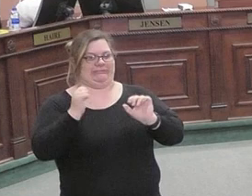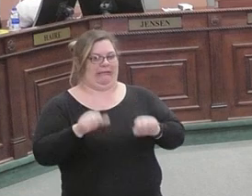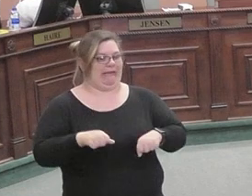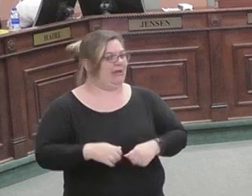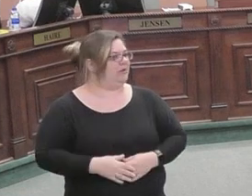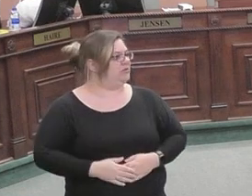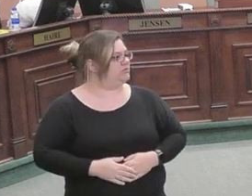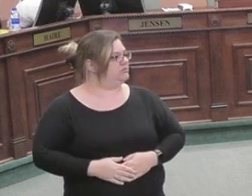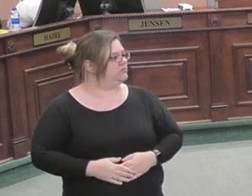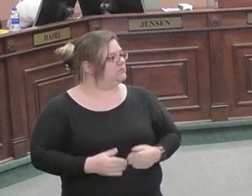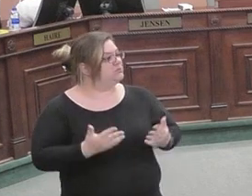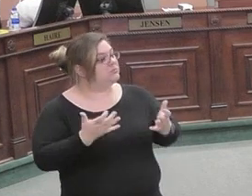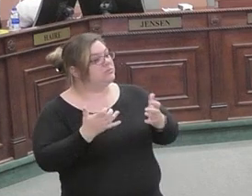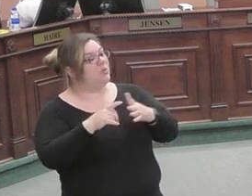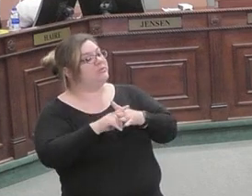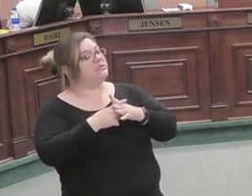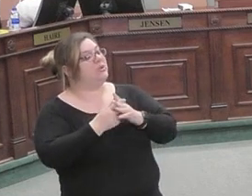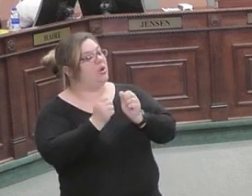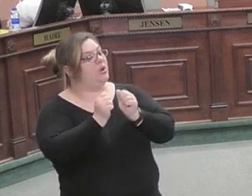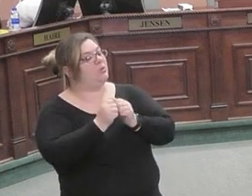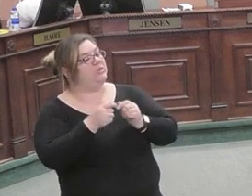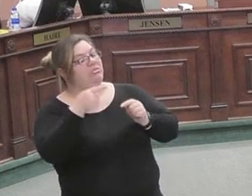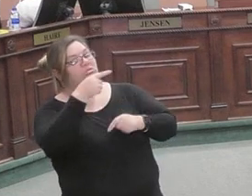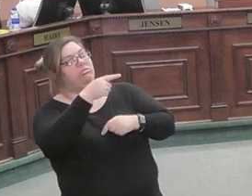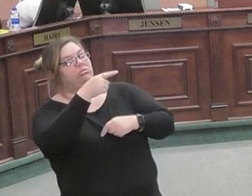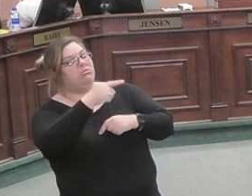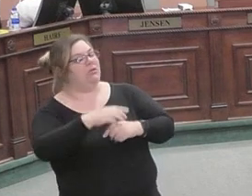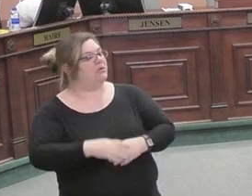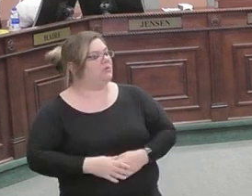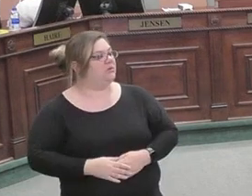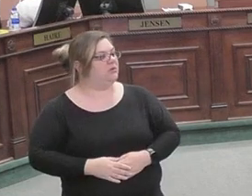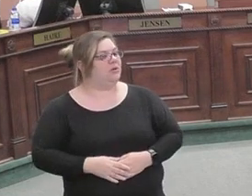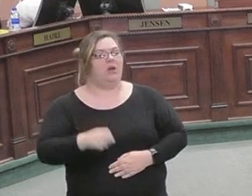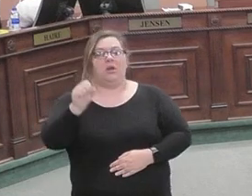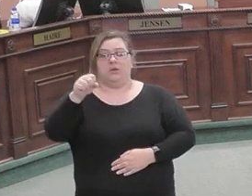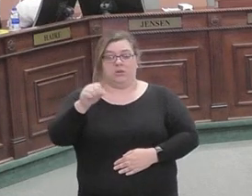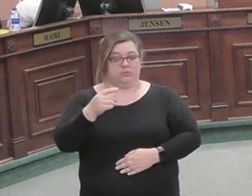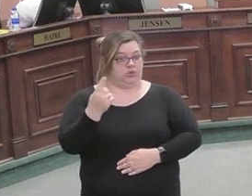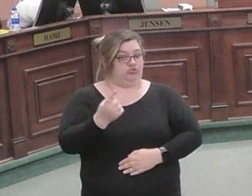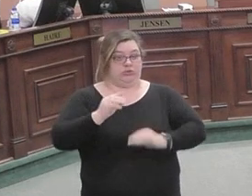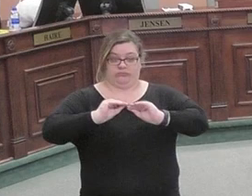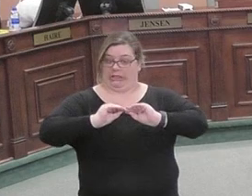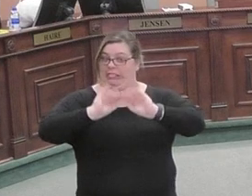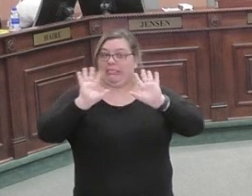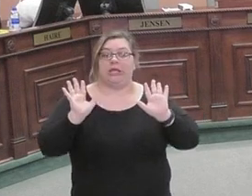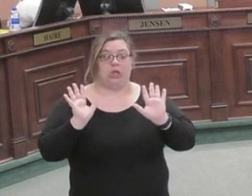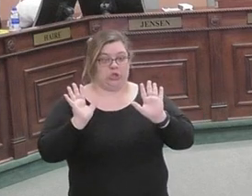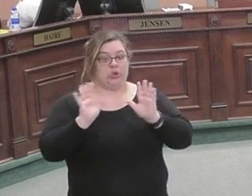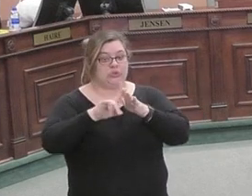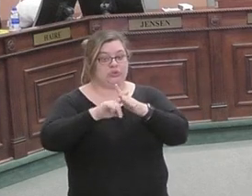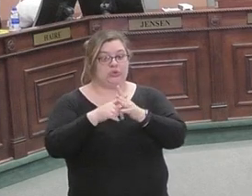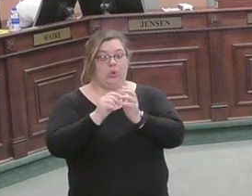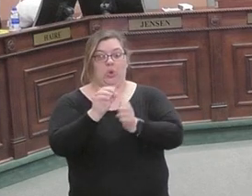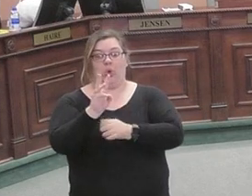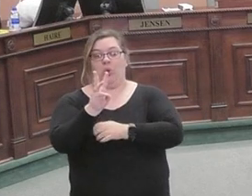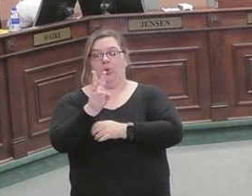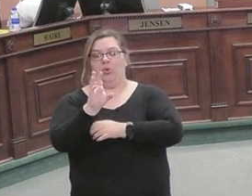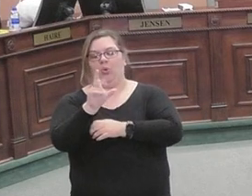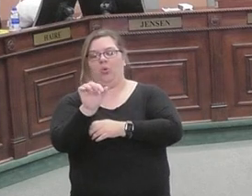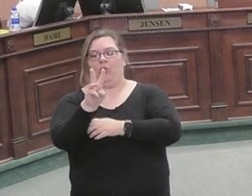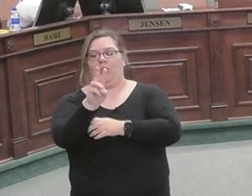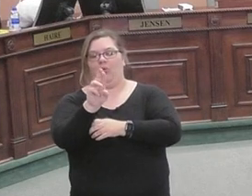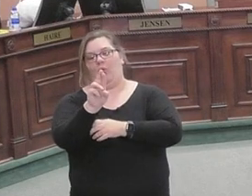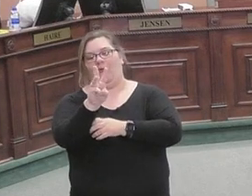Steve, why don't we start with you over in the corner here, since Maine's right next to you. Yes, just to be clear, to start with, a curfew, there's a